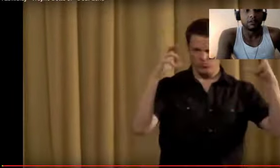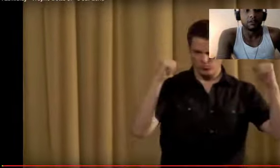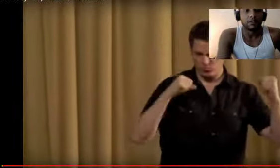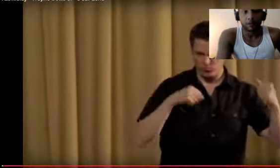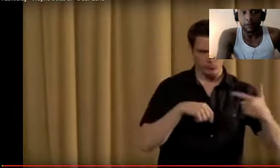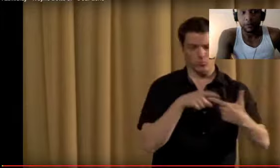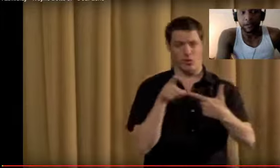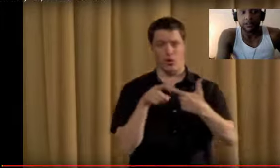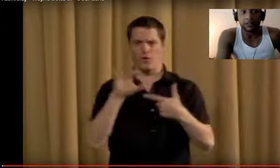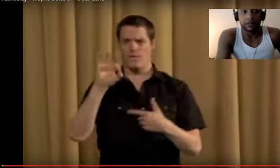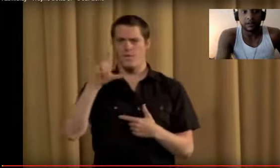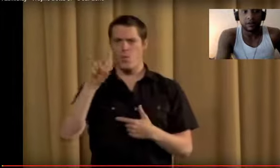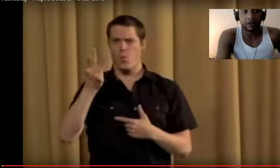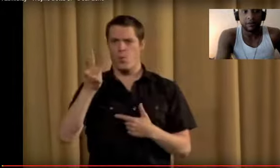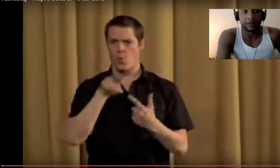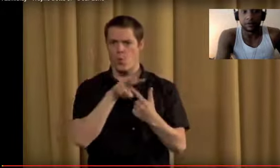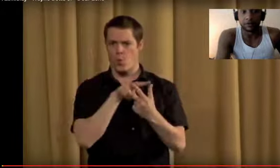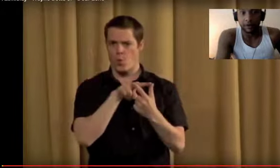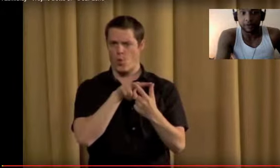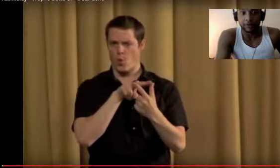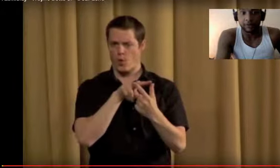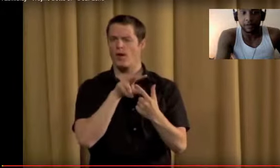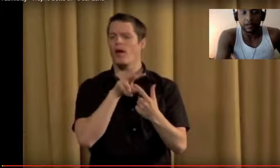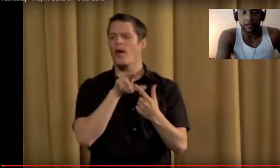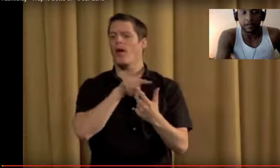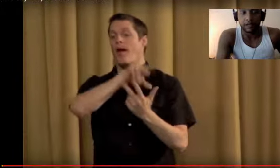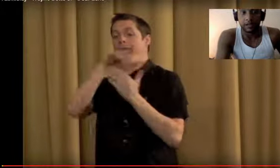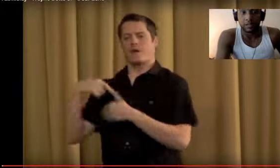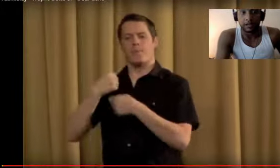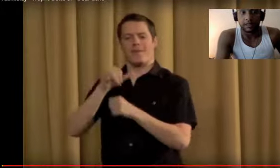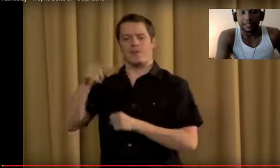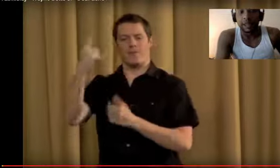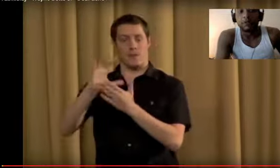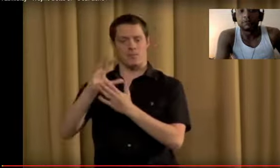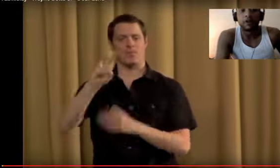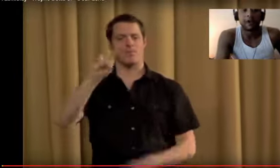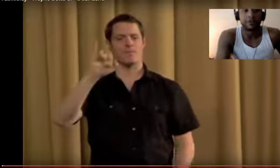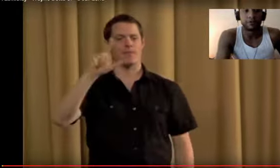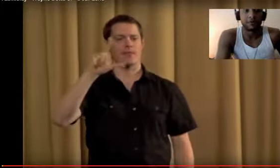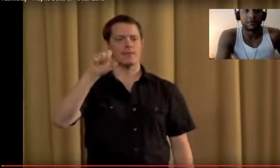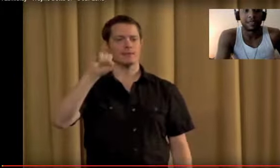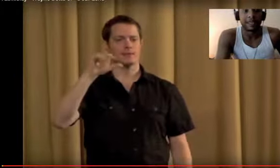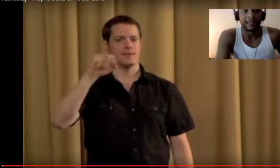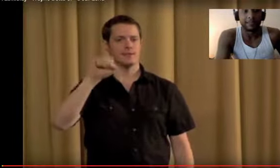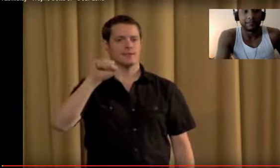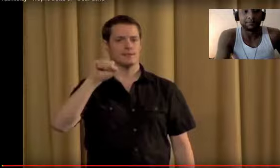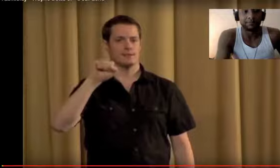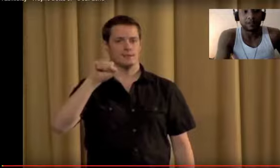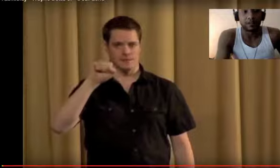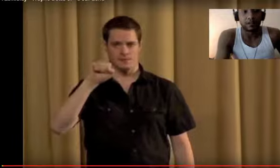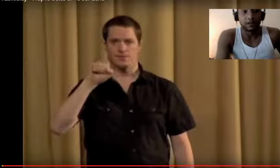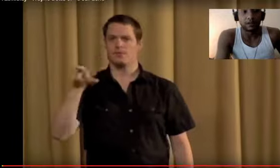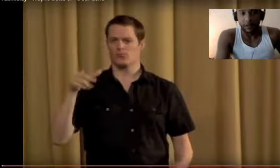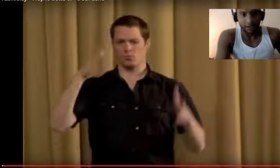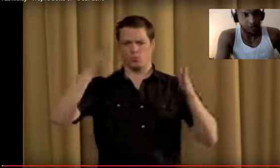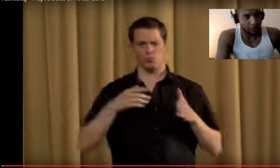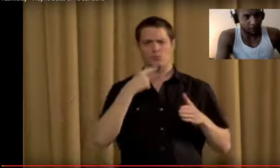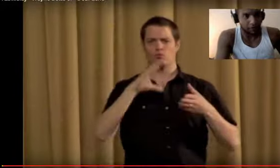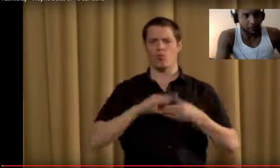Now remember when I discussed further about the script with the camera flow and the script being in ASL? We can just turn